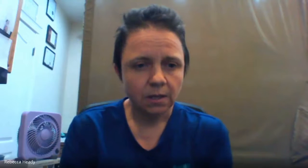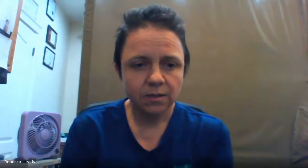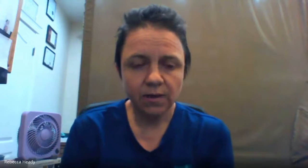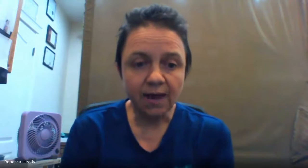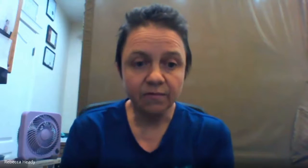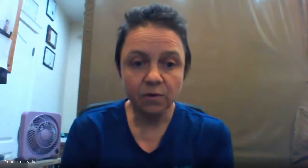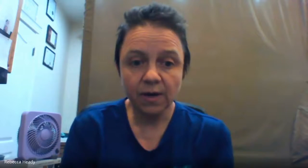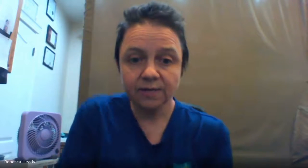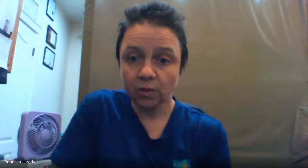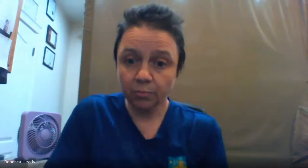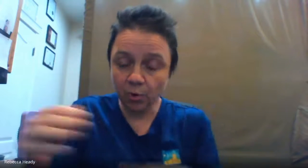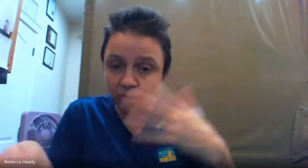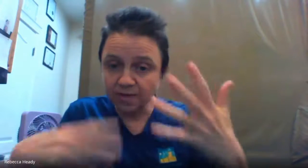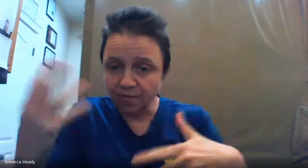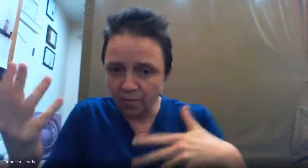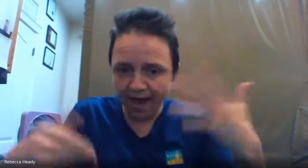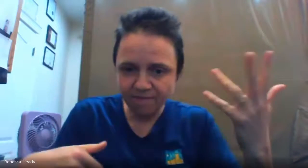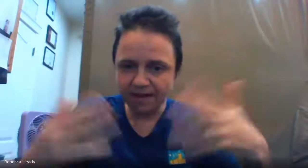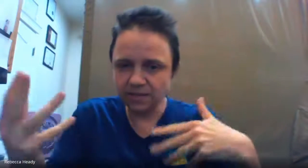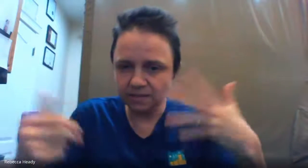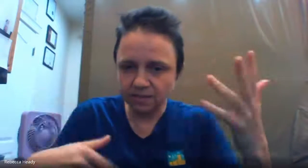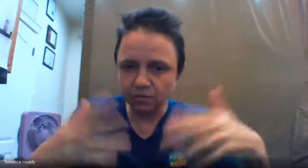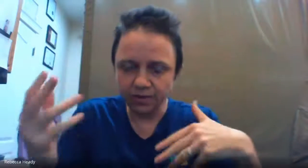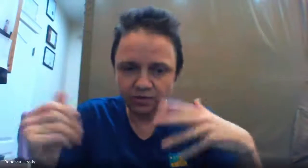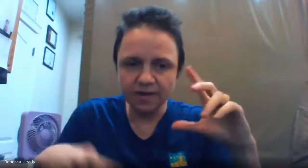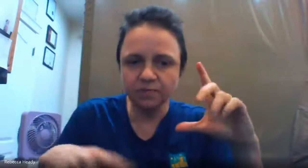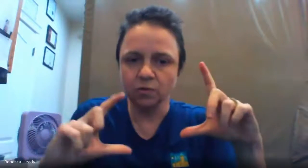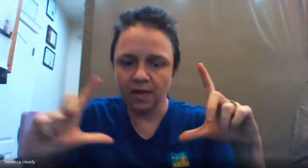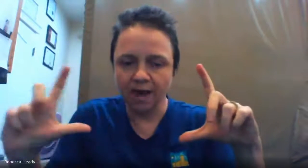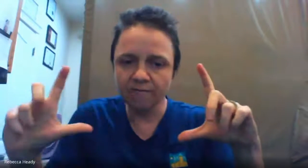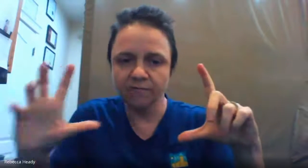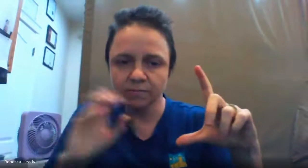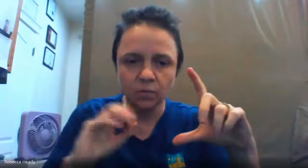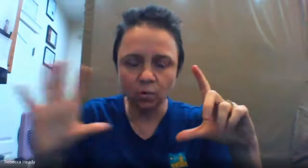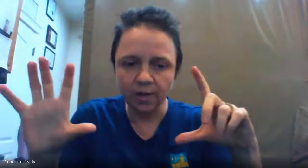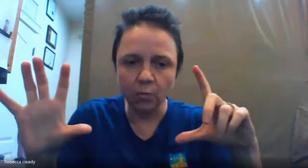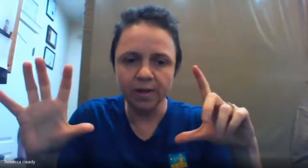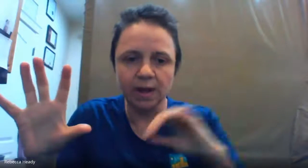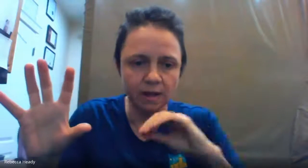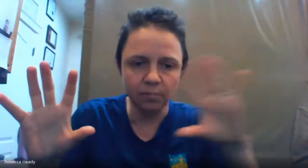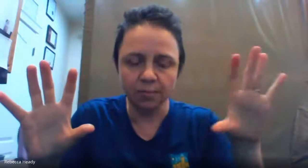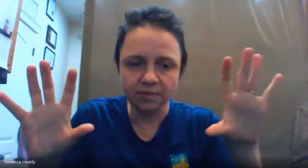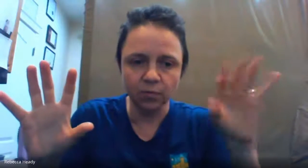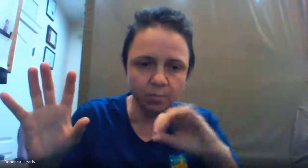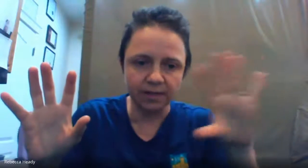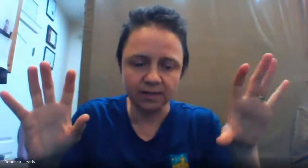So yeah, if you guys want to pull those up, if you have access to on your device, if you can have Google Meet open and be able to pull up like a